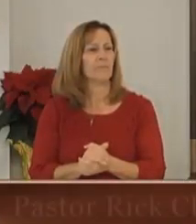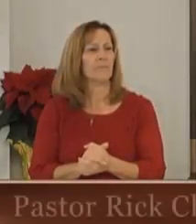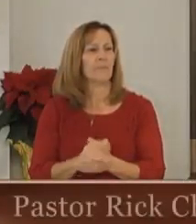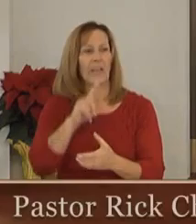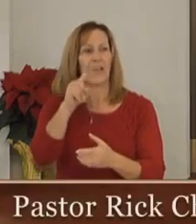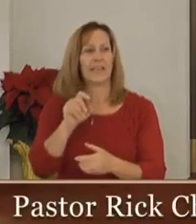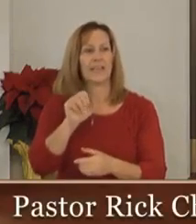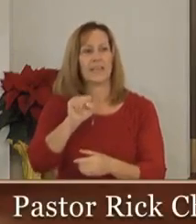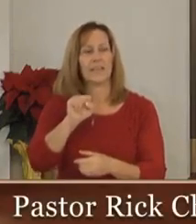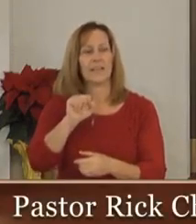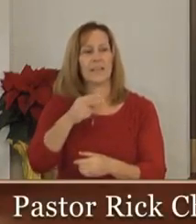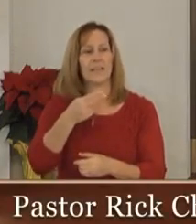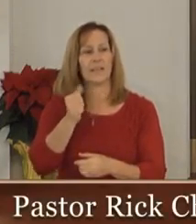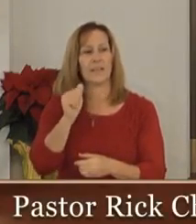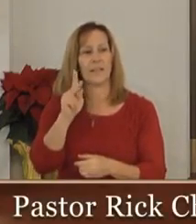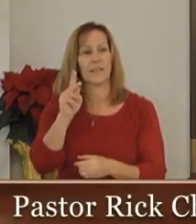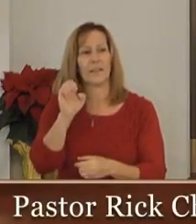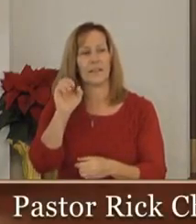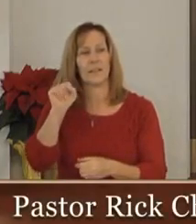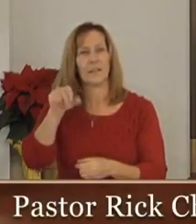Asked Shakespeare.